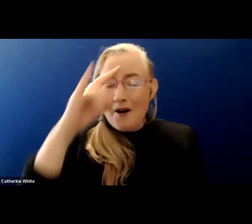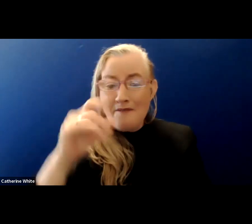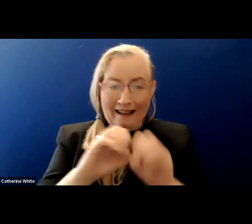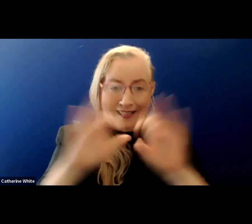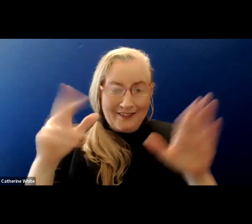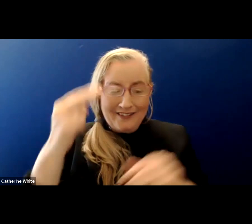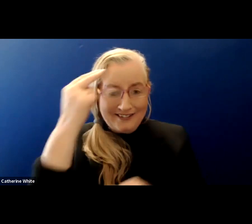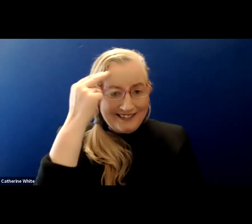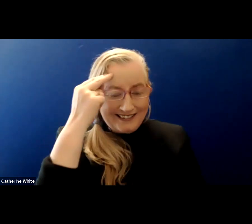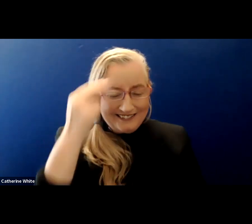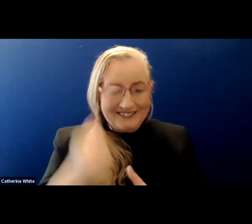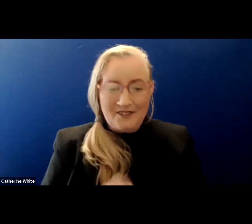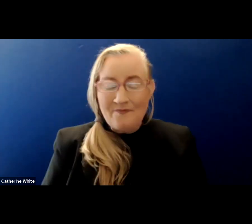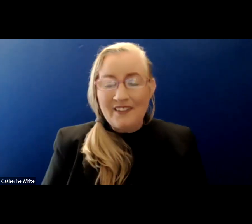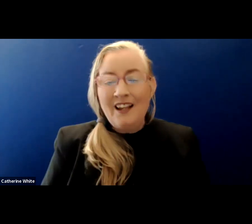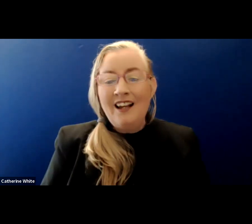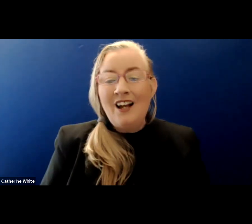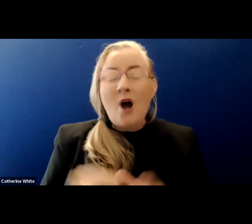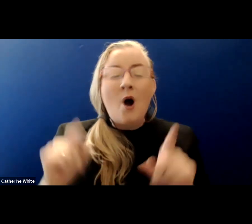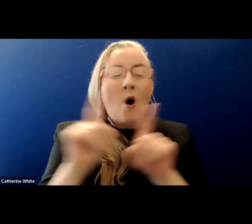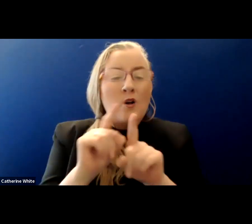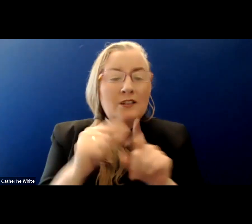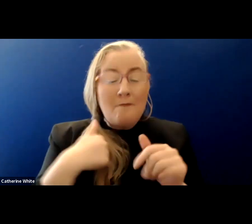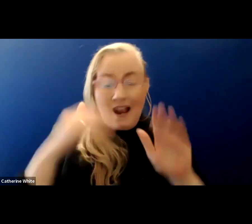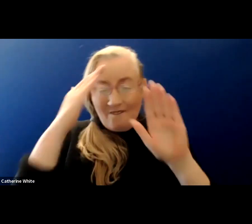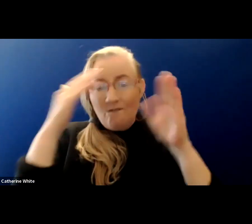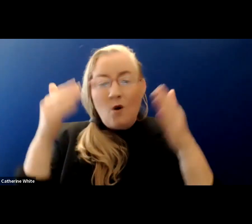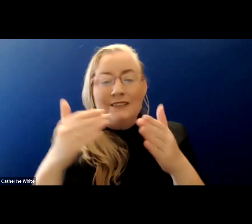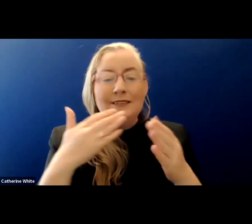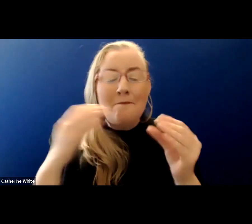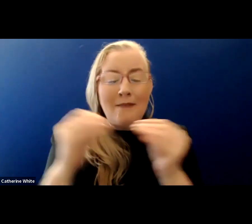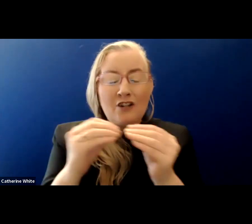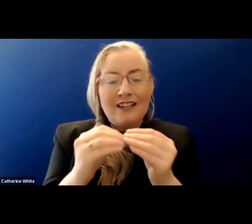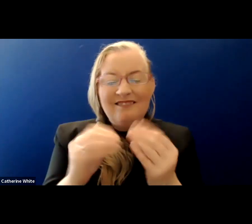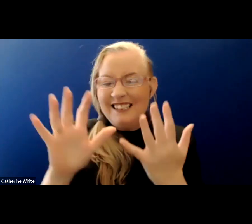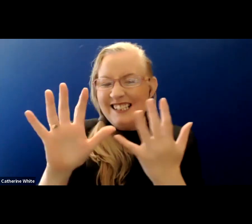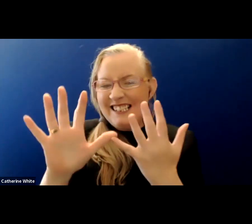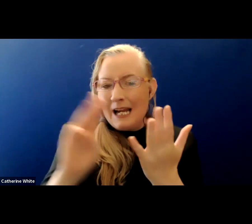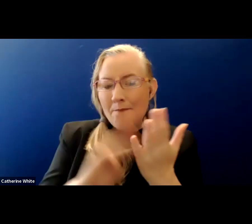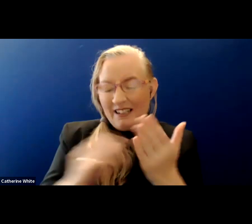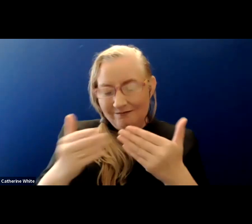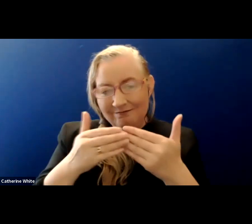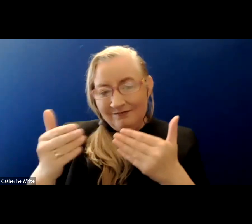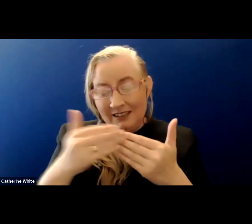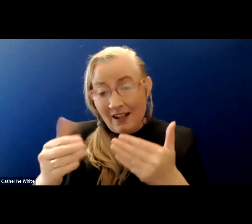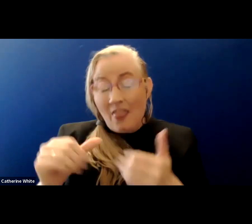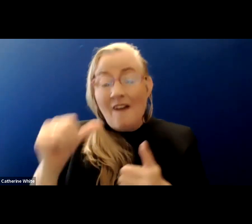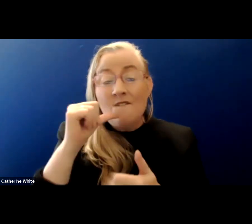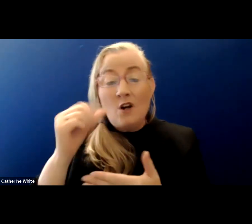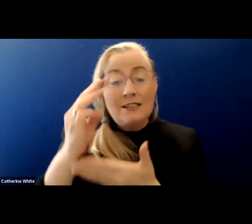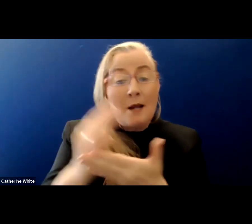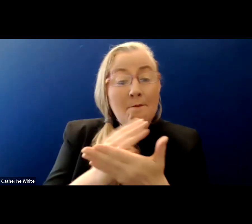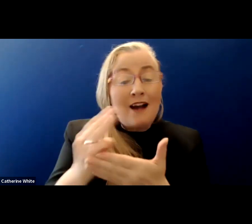understood. I will focus my remarks over the next 10 minutes or so on the first part of these